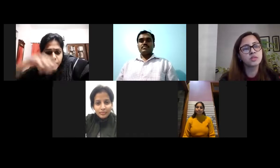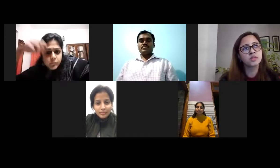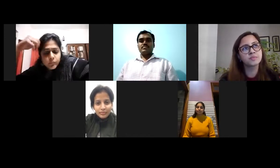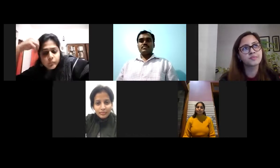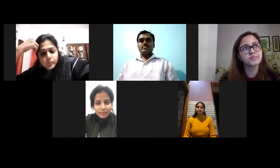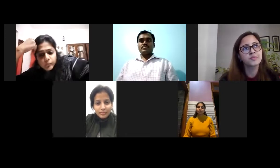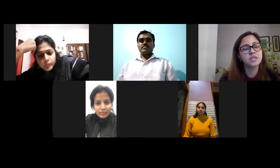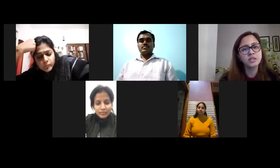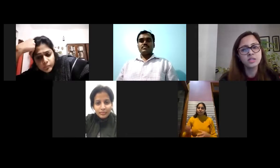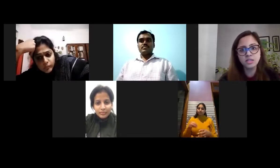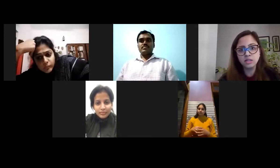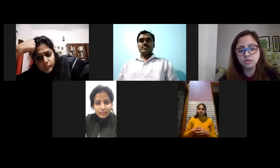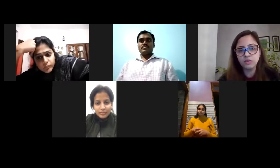more